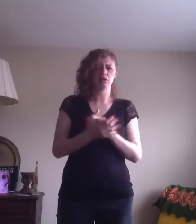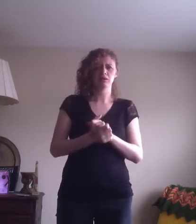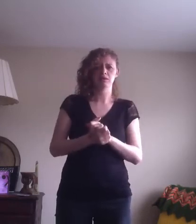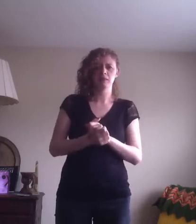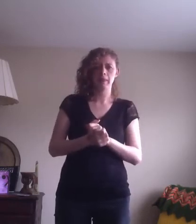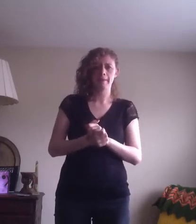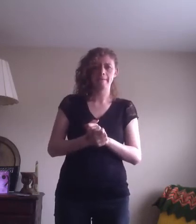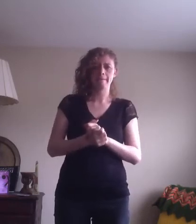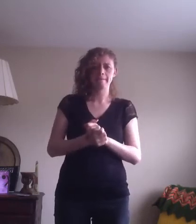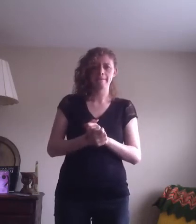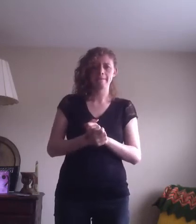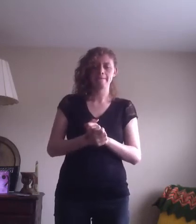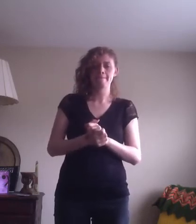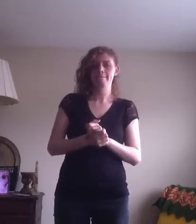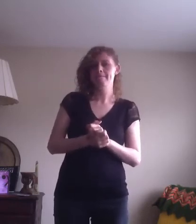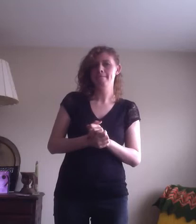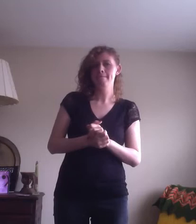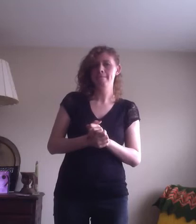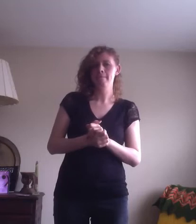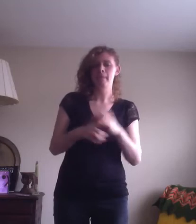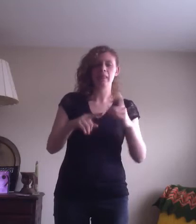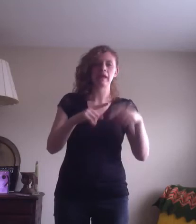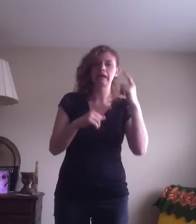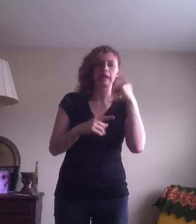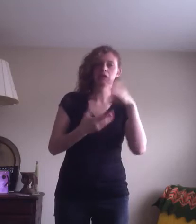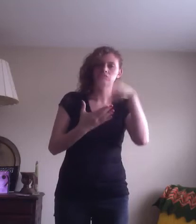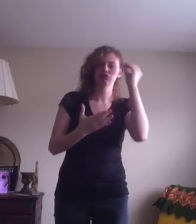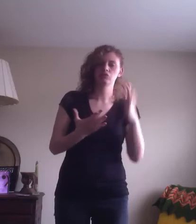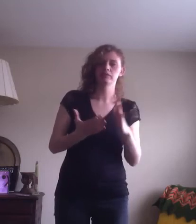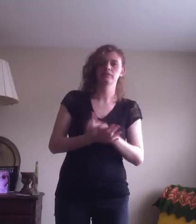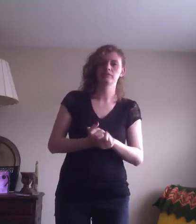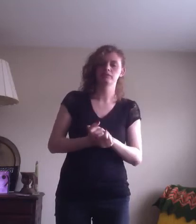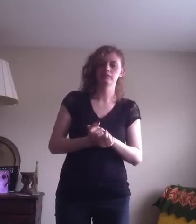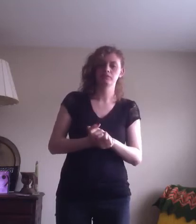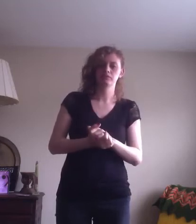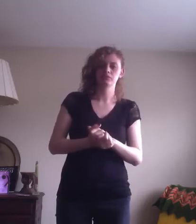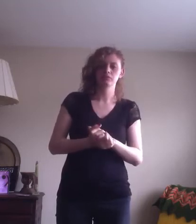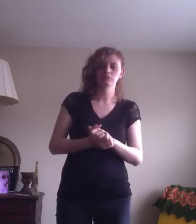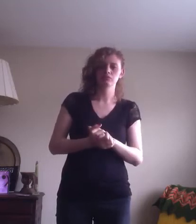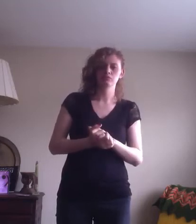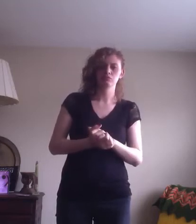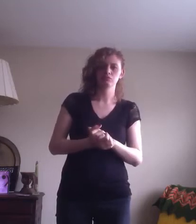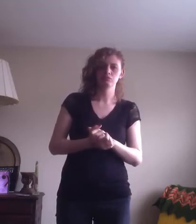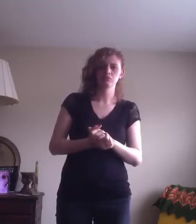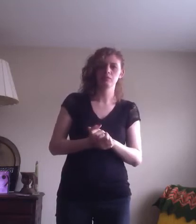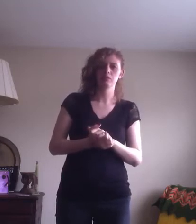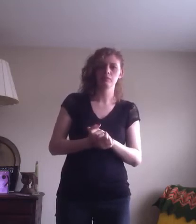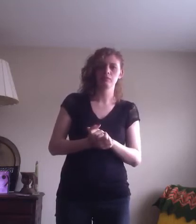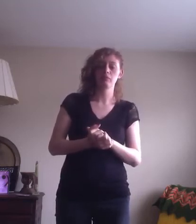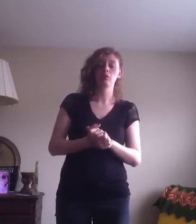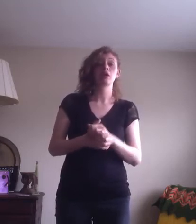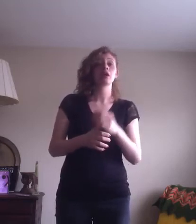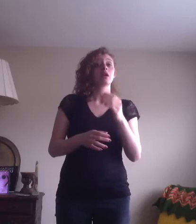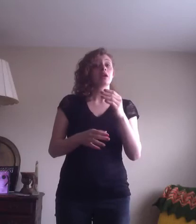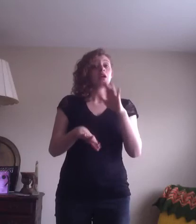Okay, it's on the right side of 0. It's also on the right side of -1, isn't it? That will be important